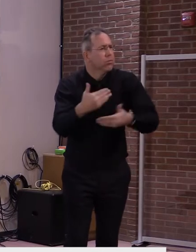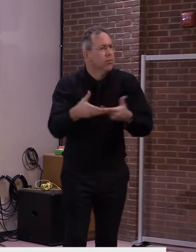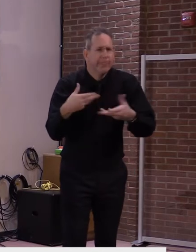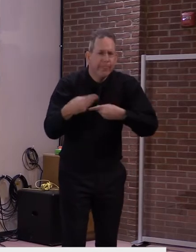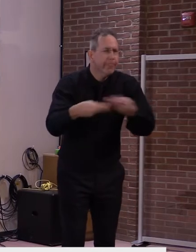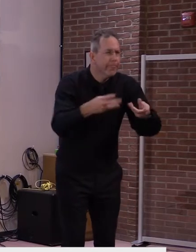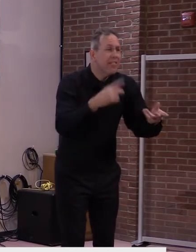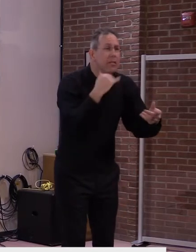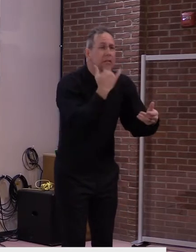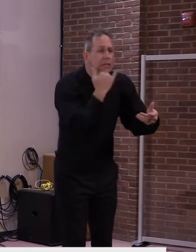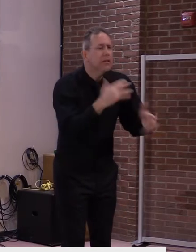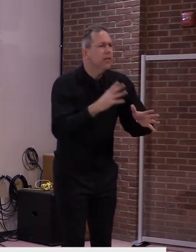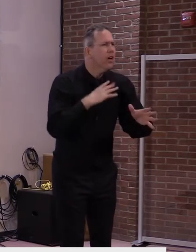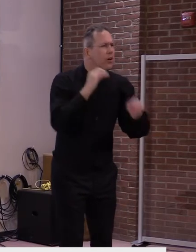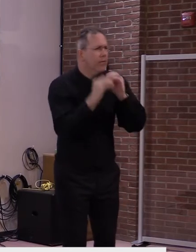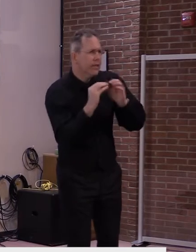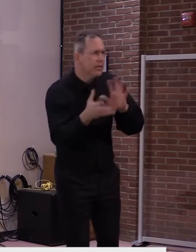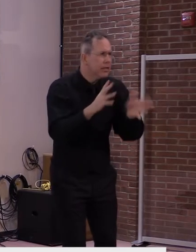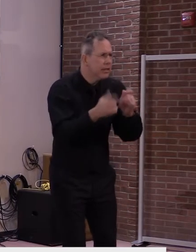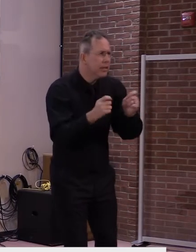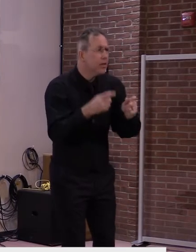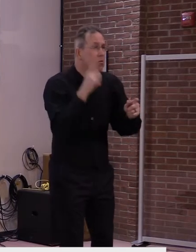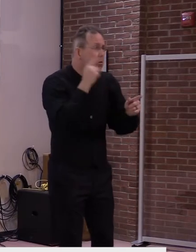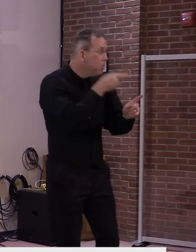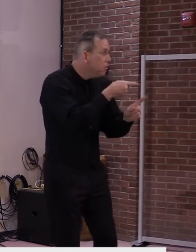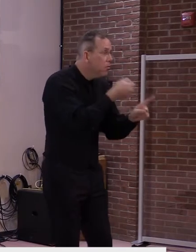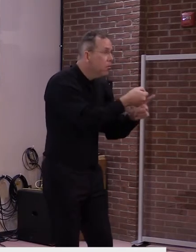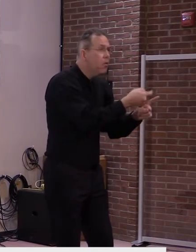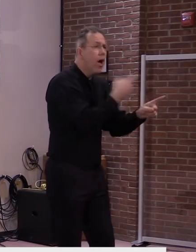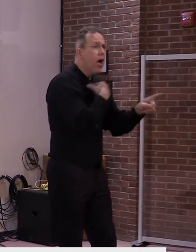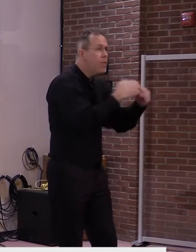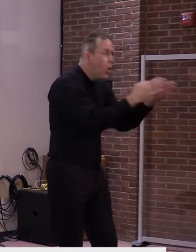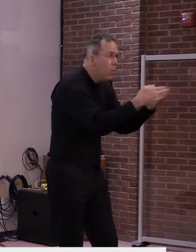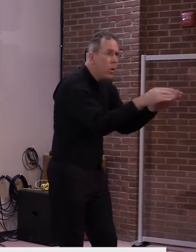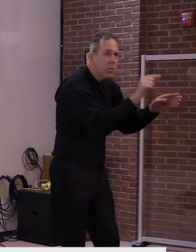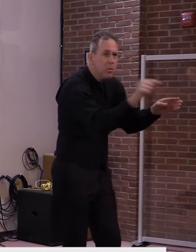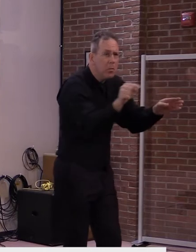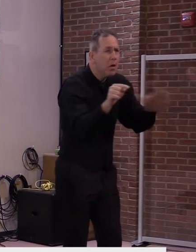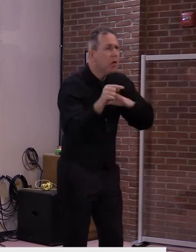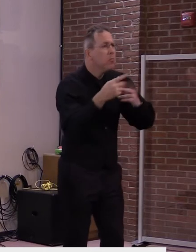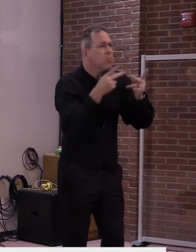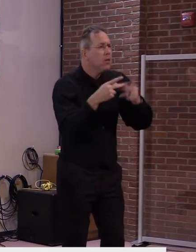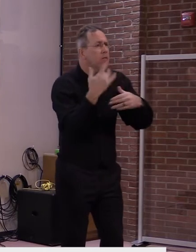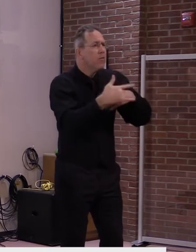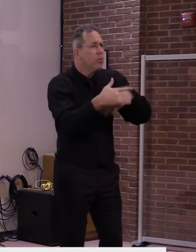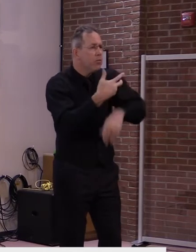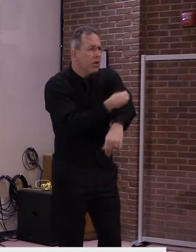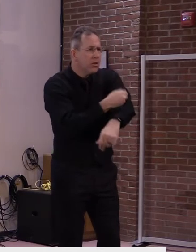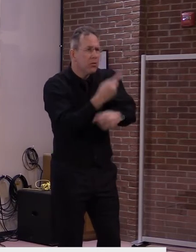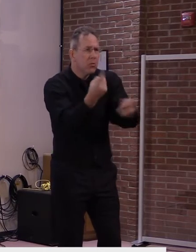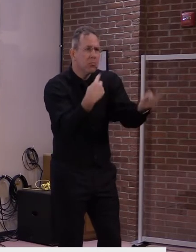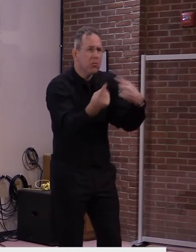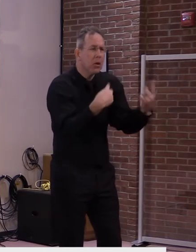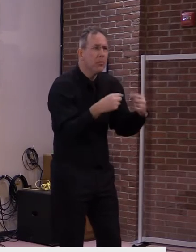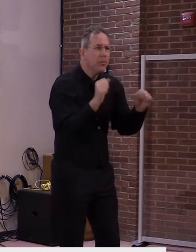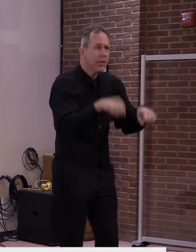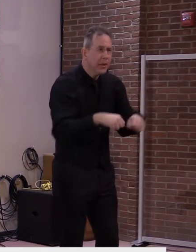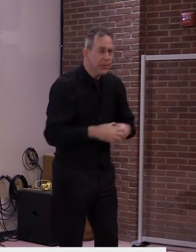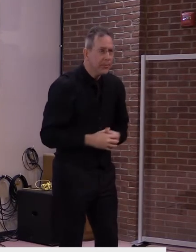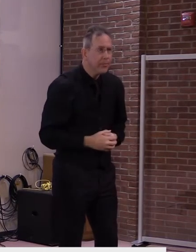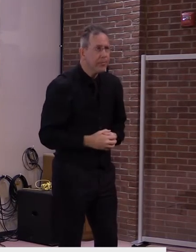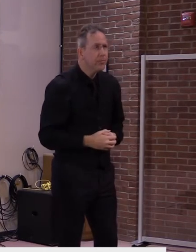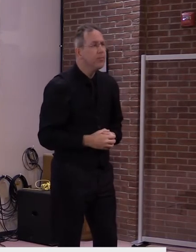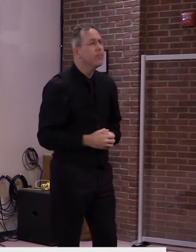expand and react to any county that fills up. As I have